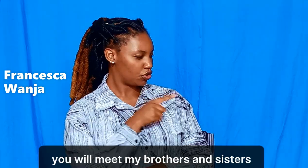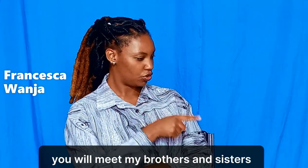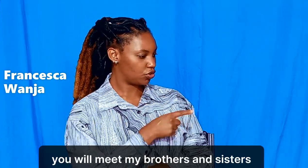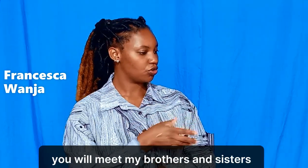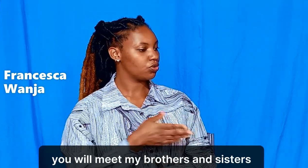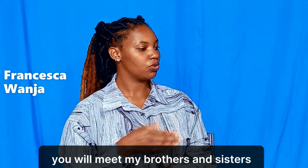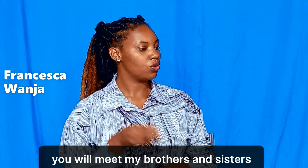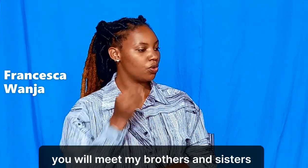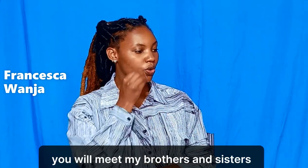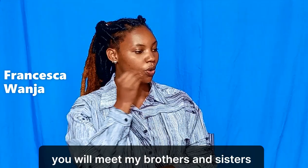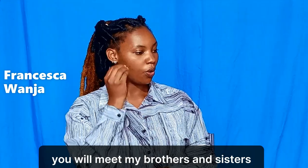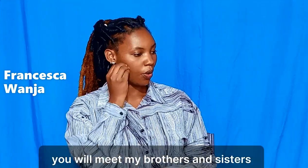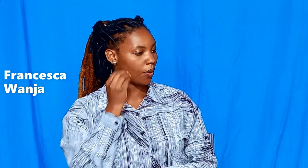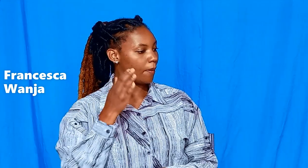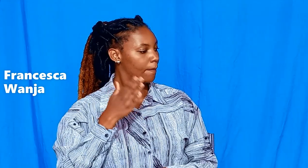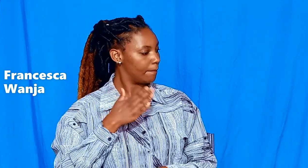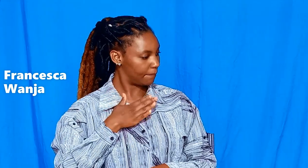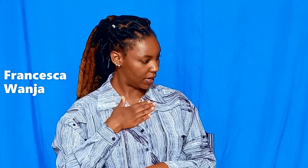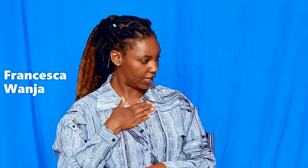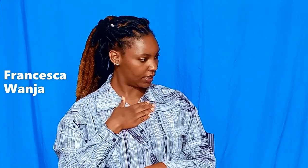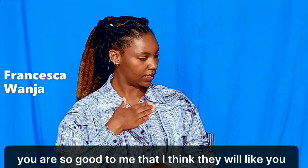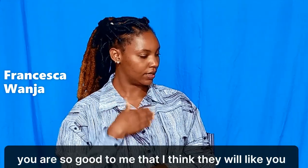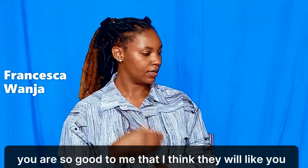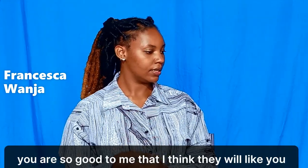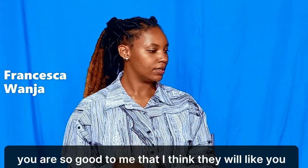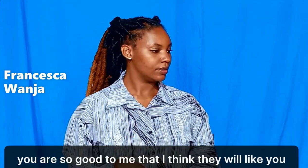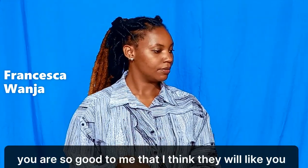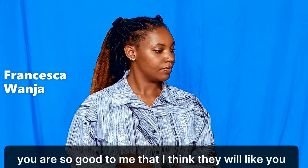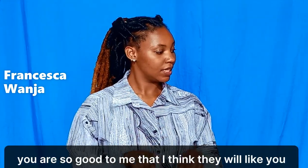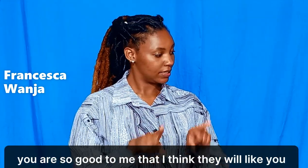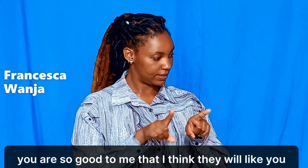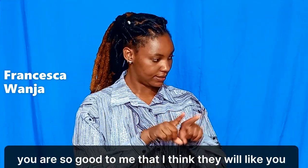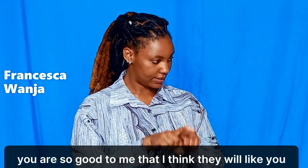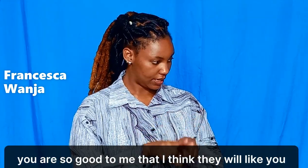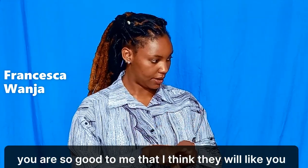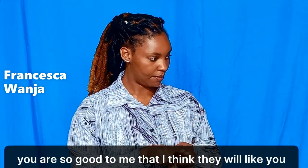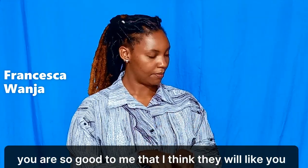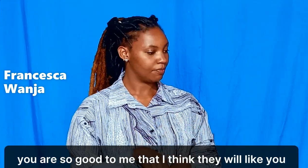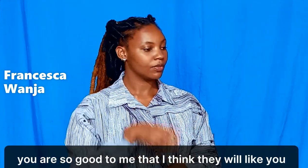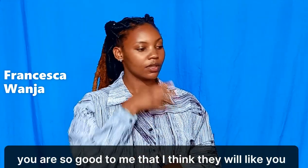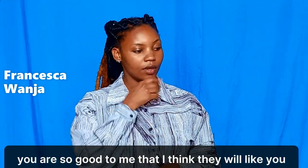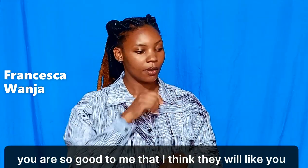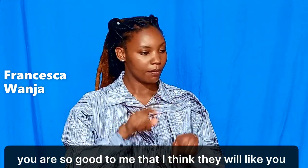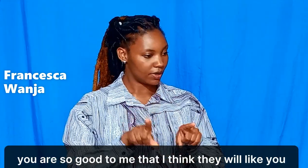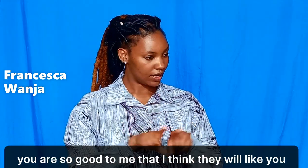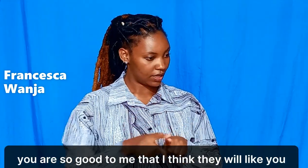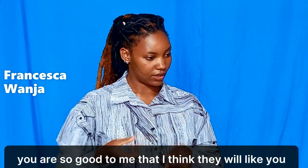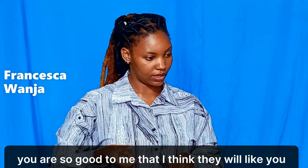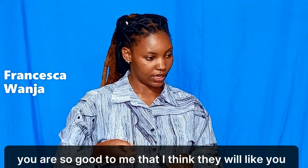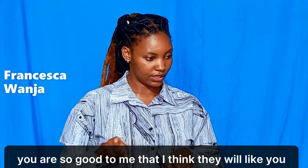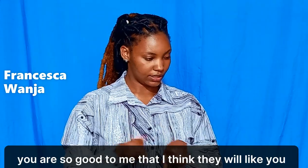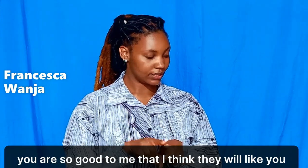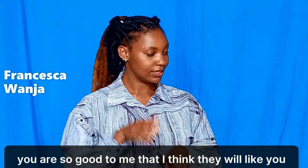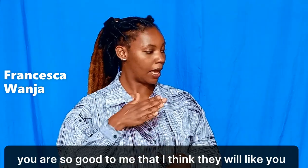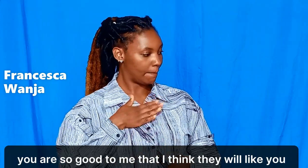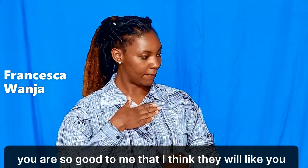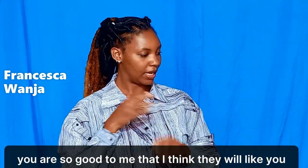and sisters. You are so good to me that I think they will like you.